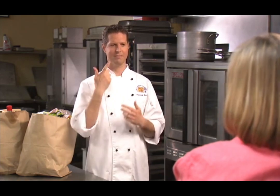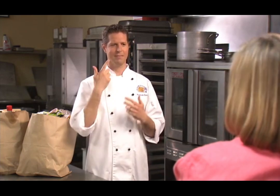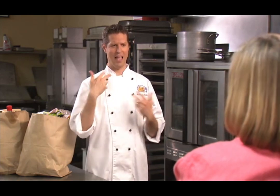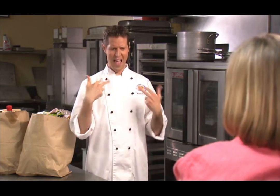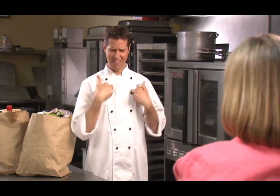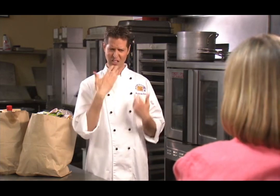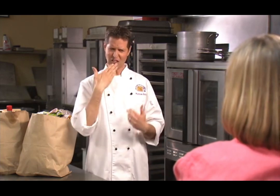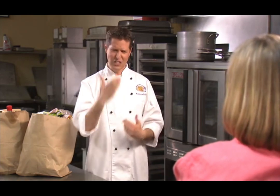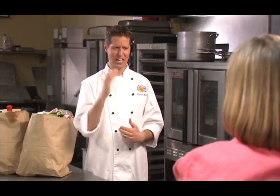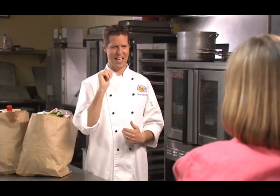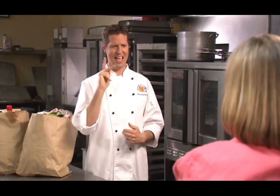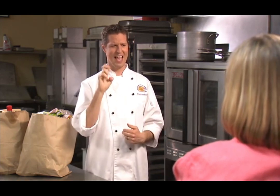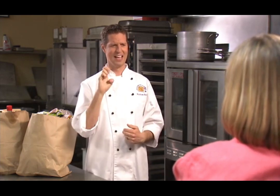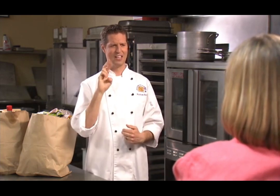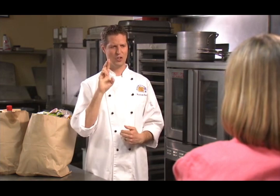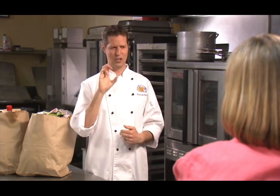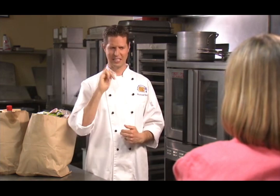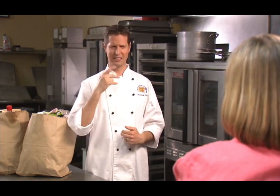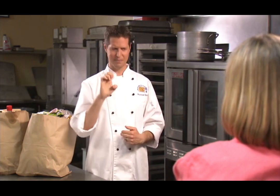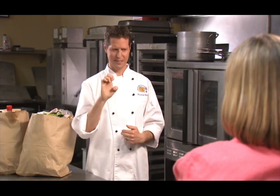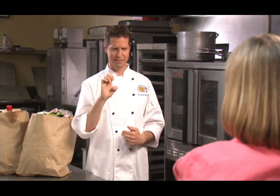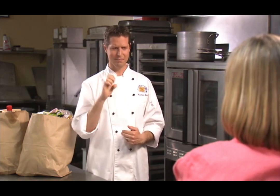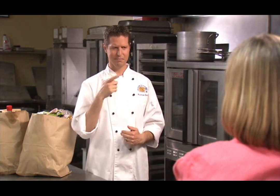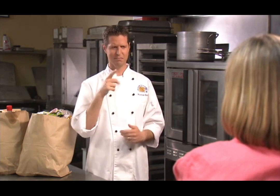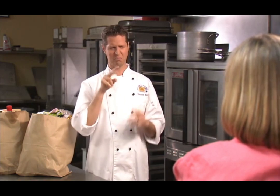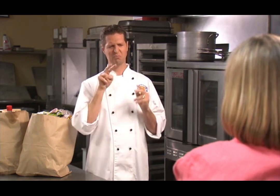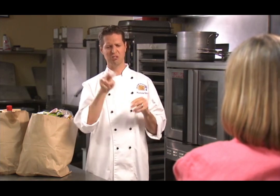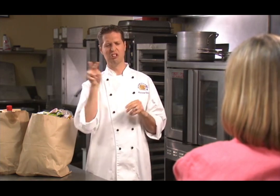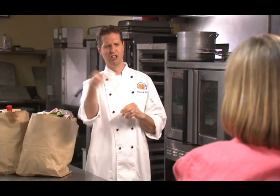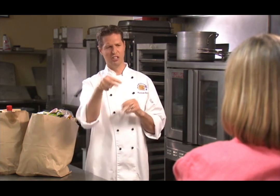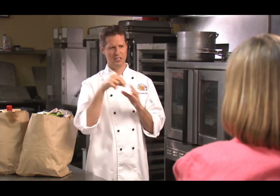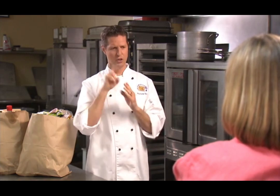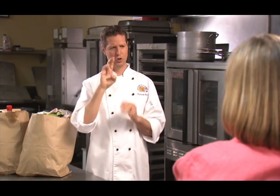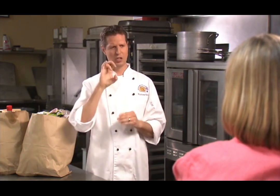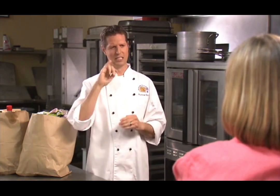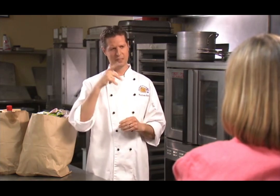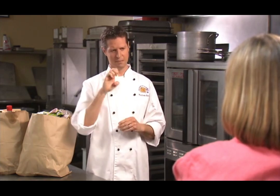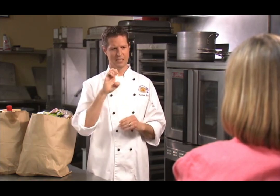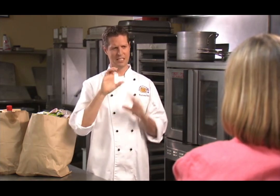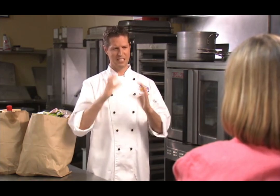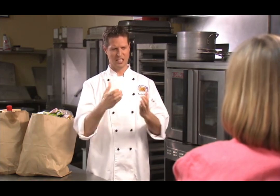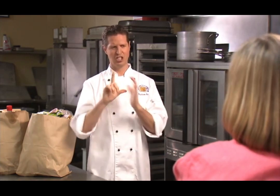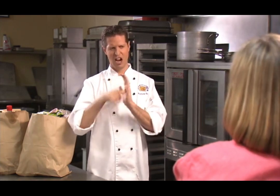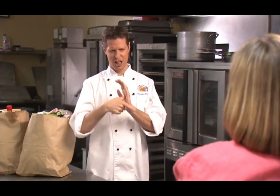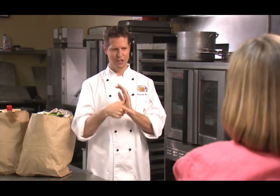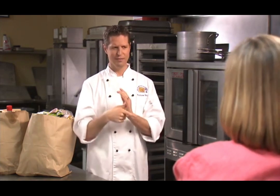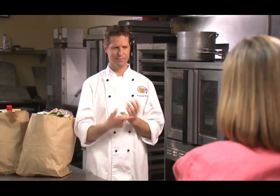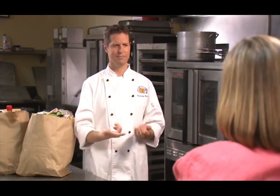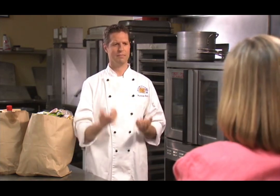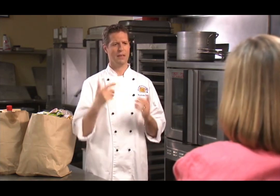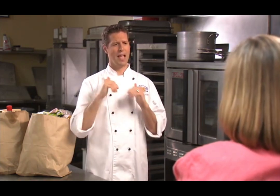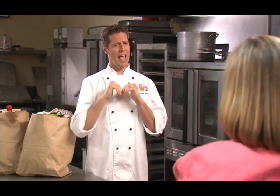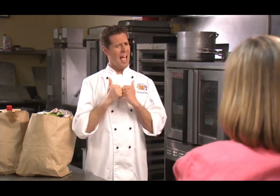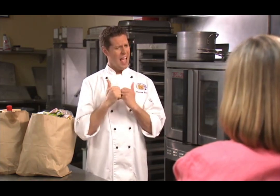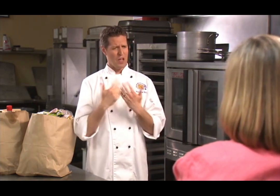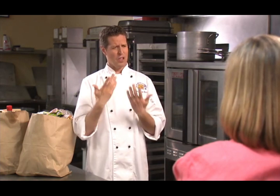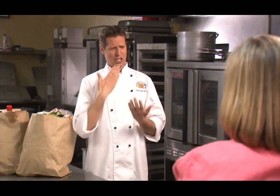that's not true. I have a good cake recipe. You can find it in the recipe section. How do I do